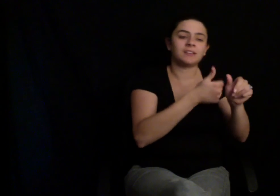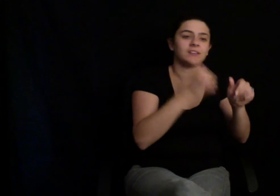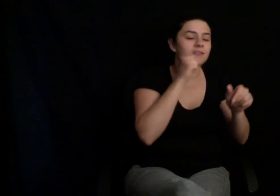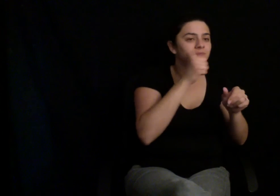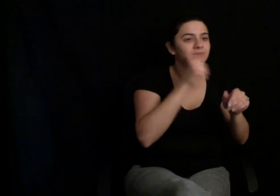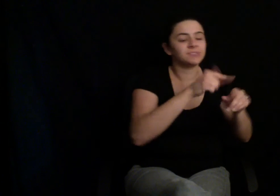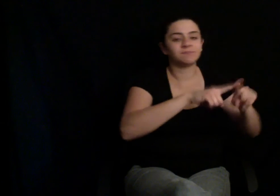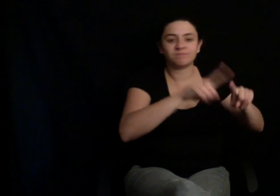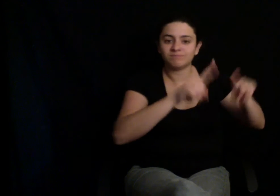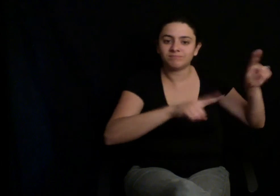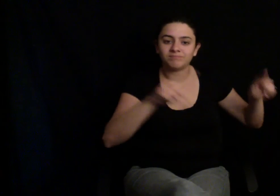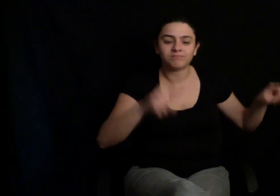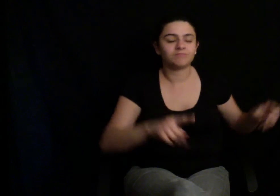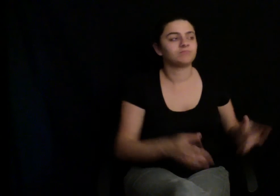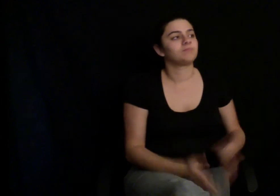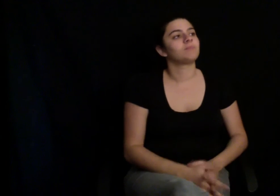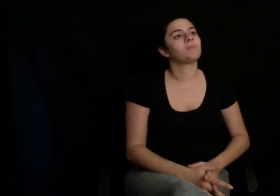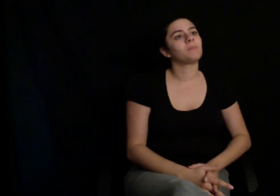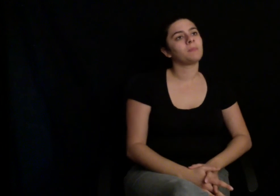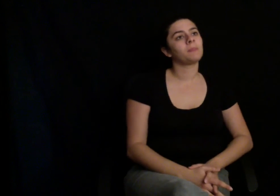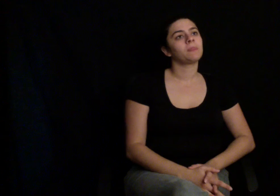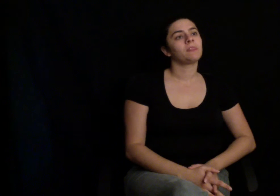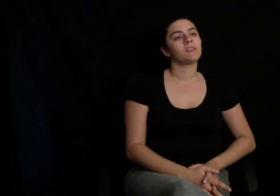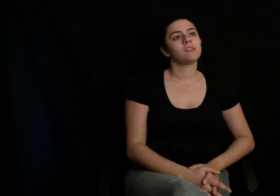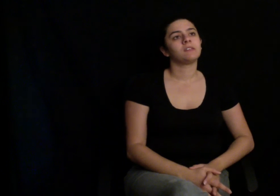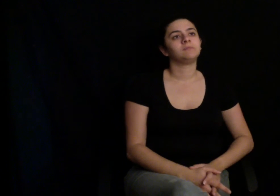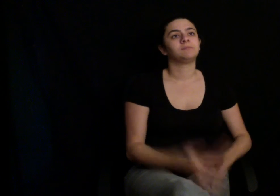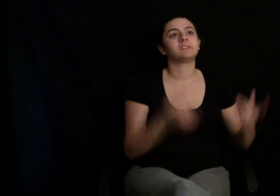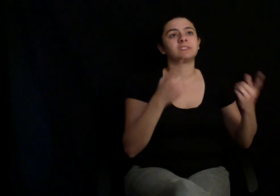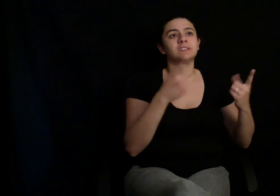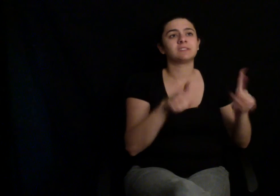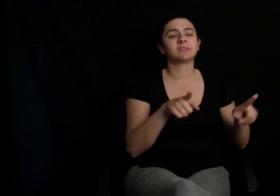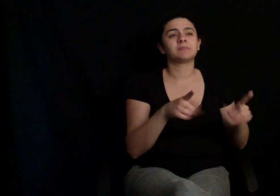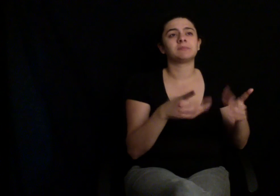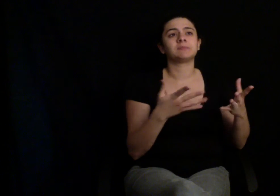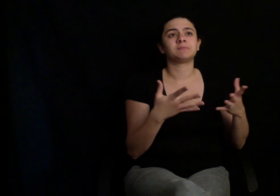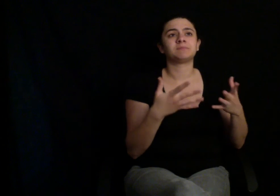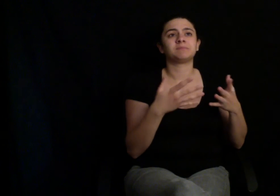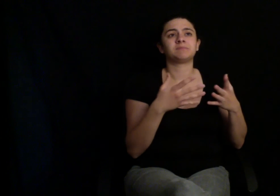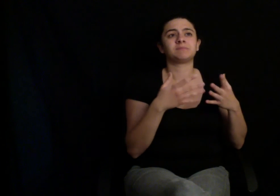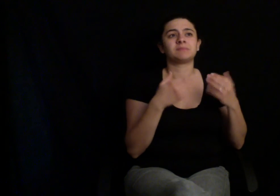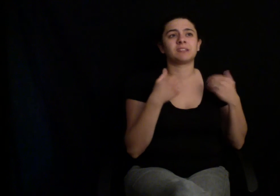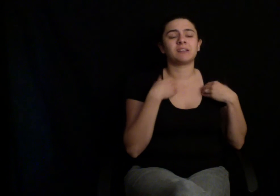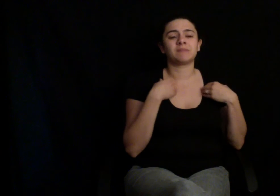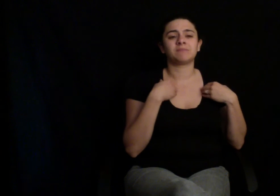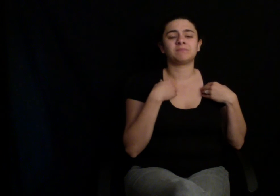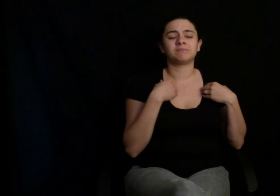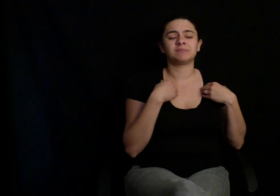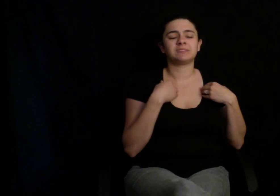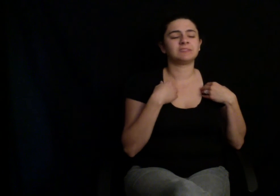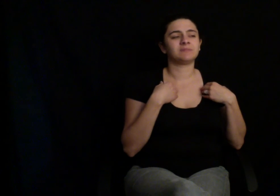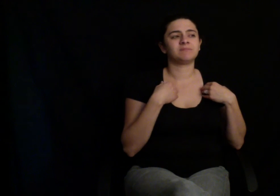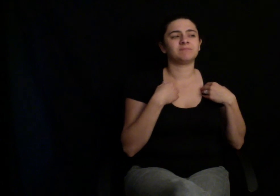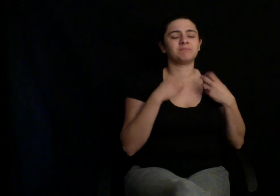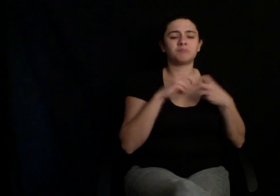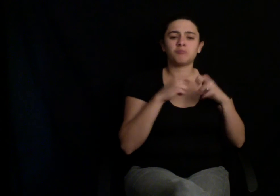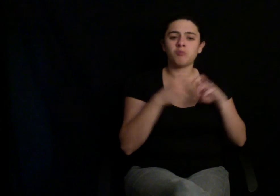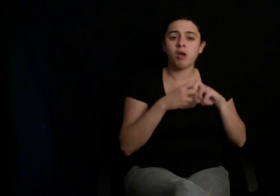with delayed ejaculation, porn-induced ED. So I didn't really have full erectile dysfunction, but I wasn't able to keep it